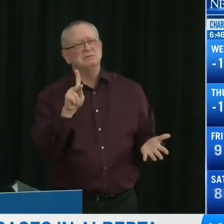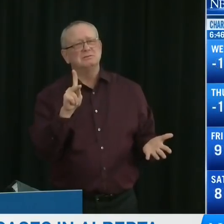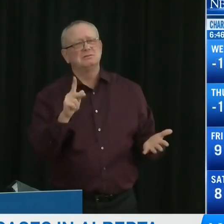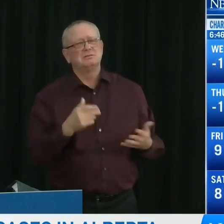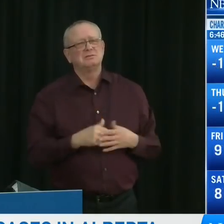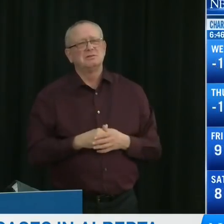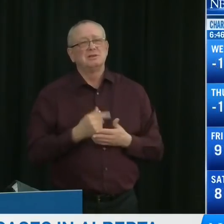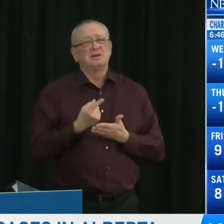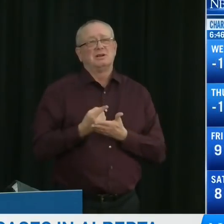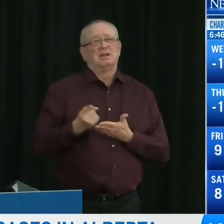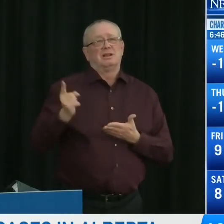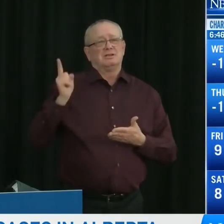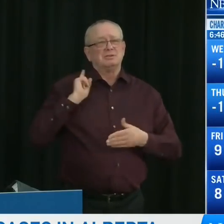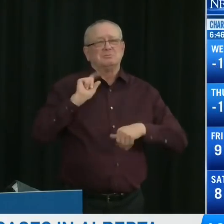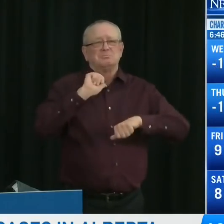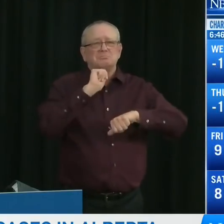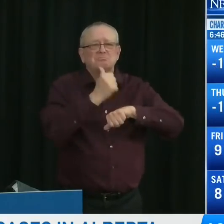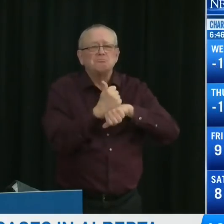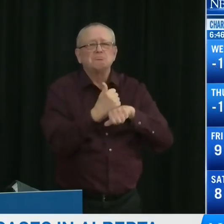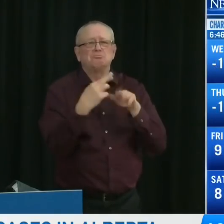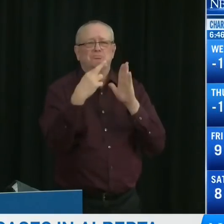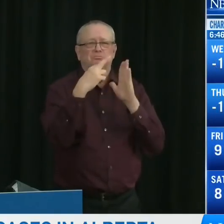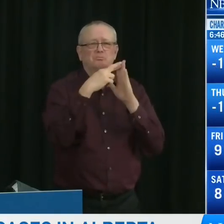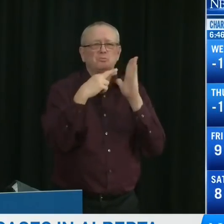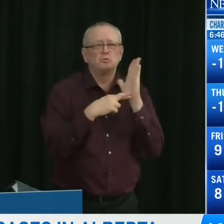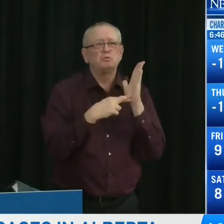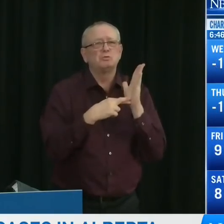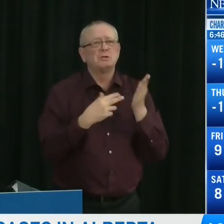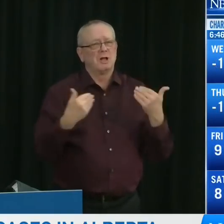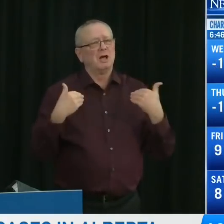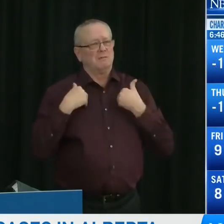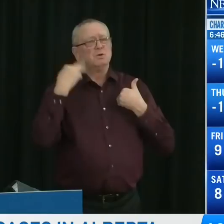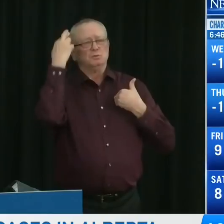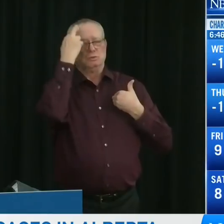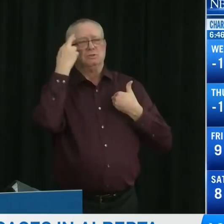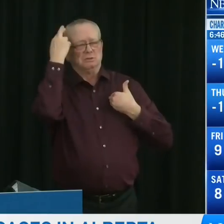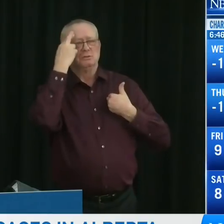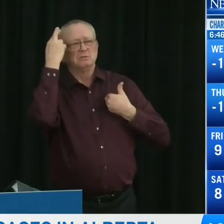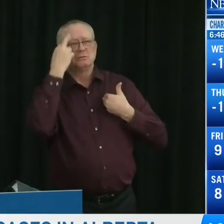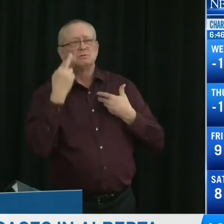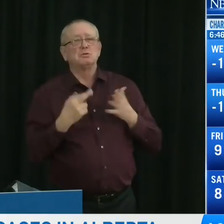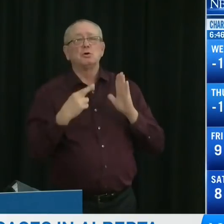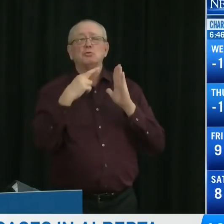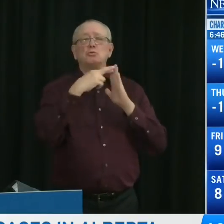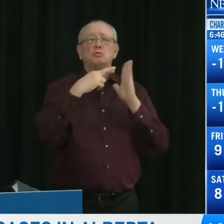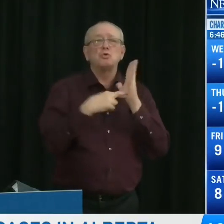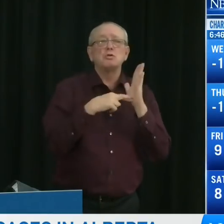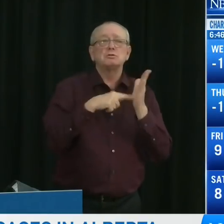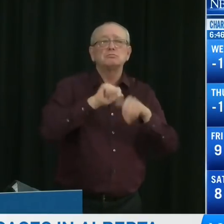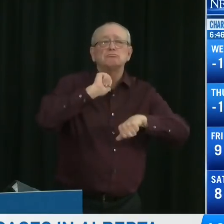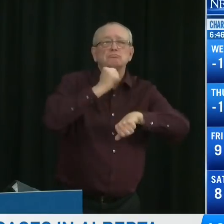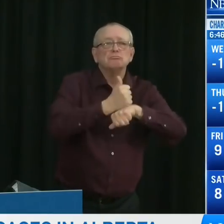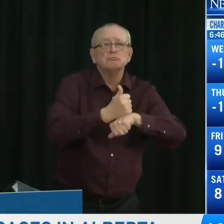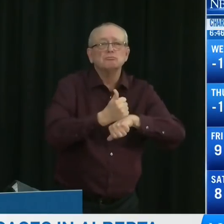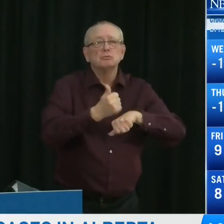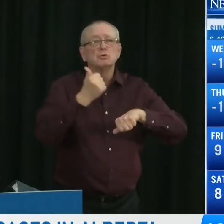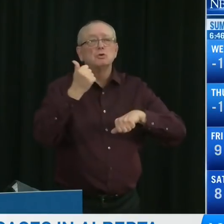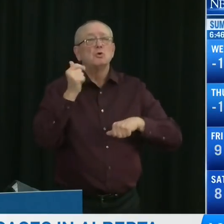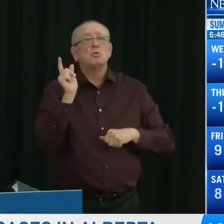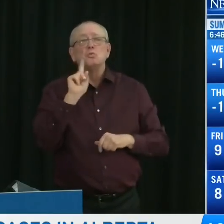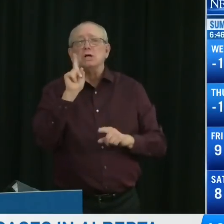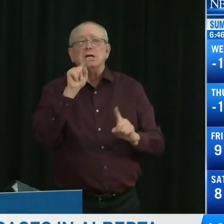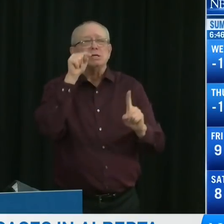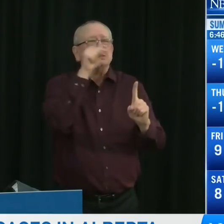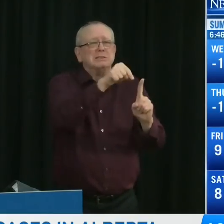last week. The measures are focused on settings where there is the highest risk of one case spreading to many if there